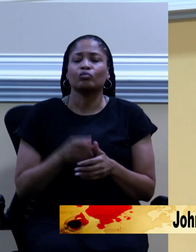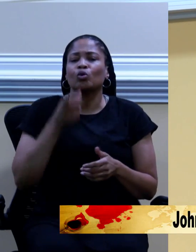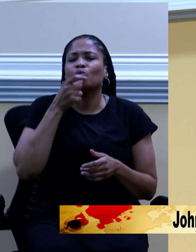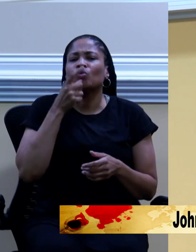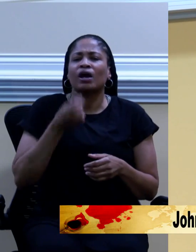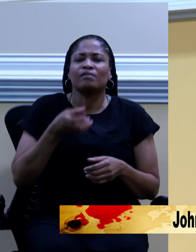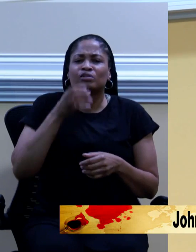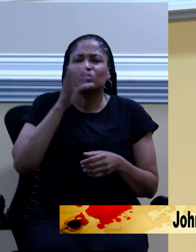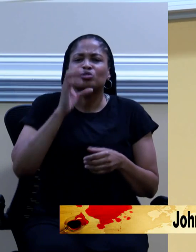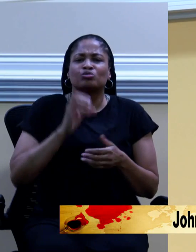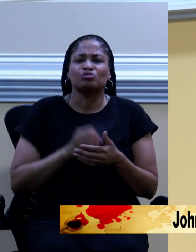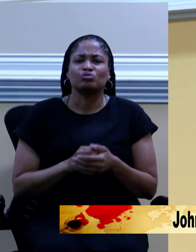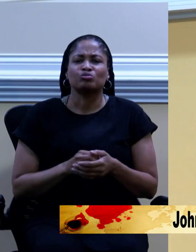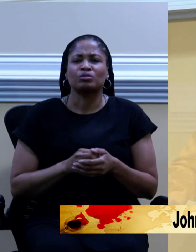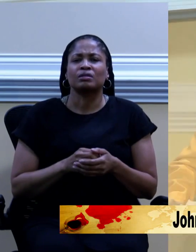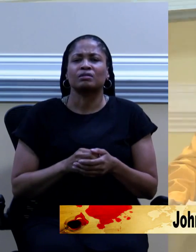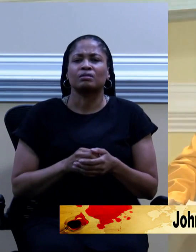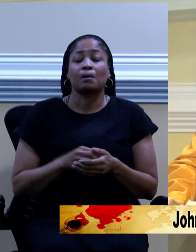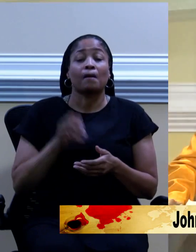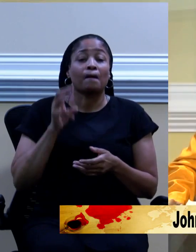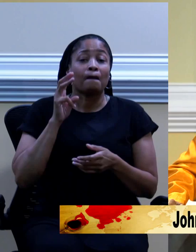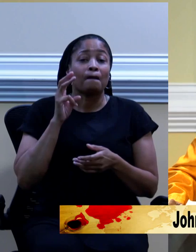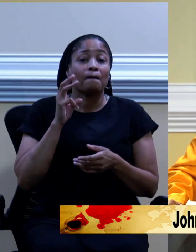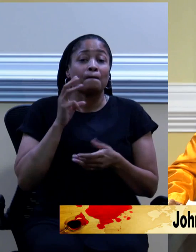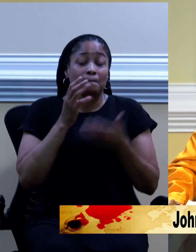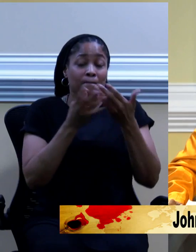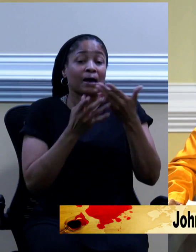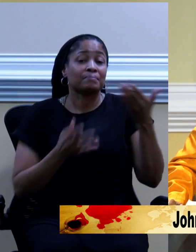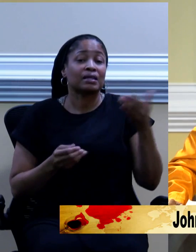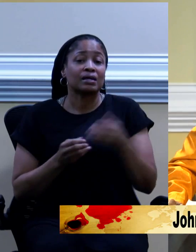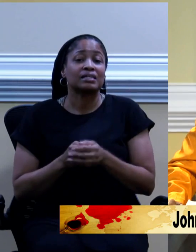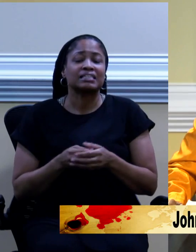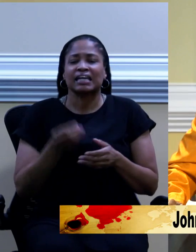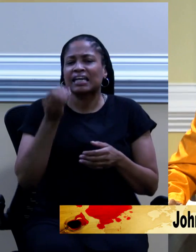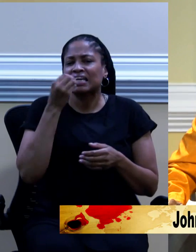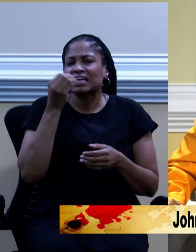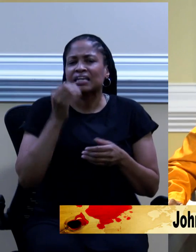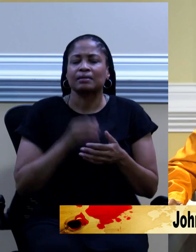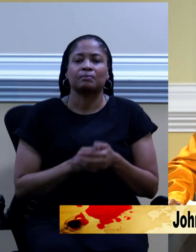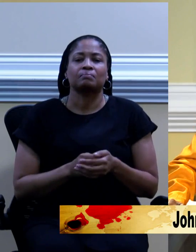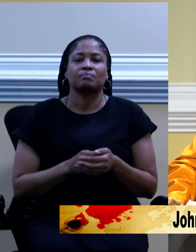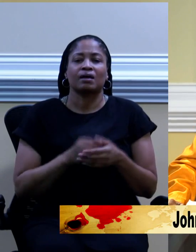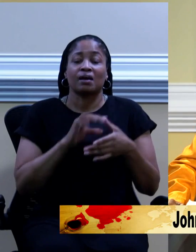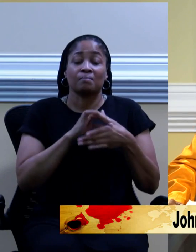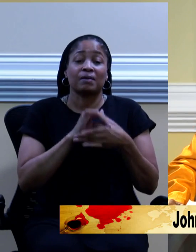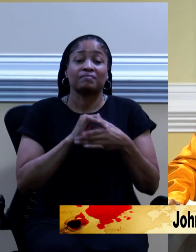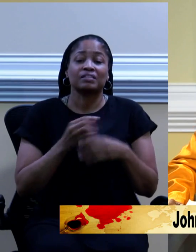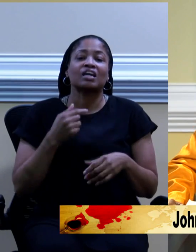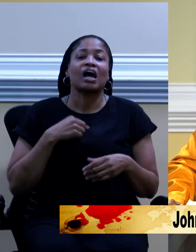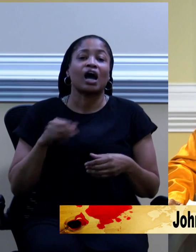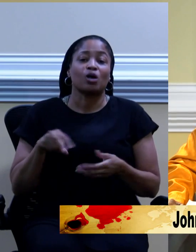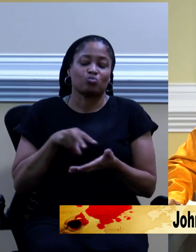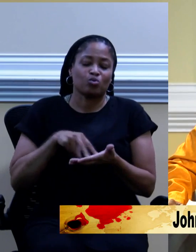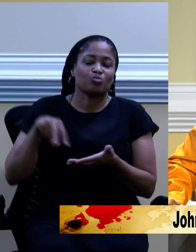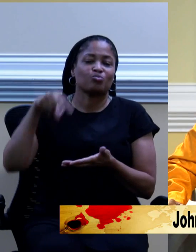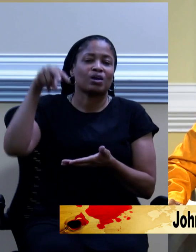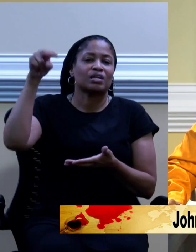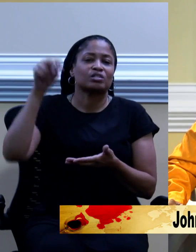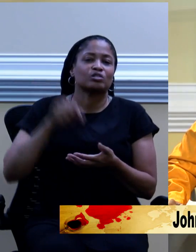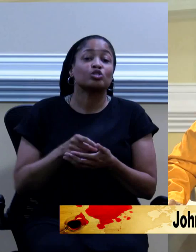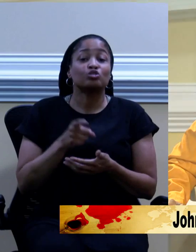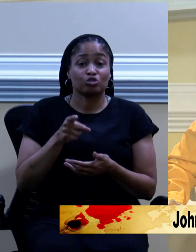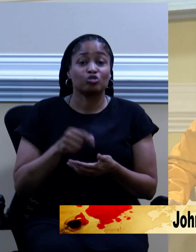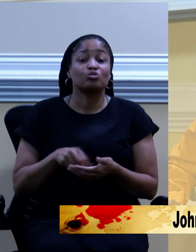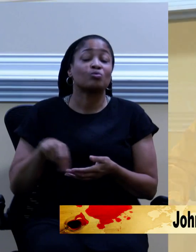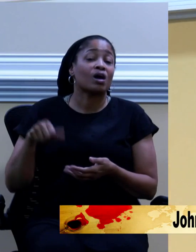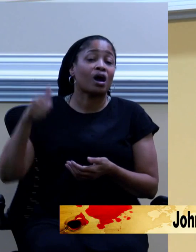at the last day. He tell you going to get eternal life, and he even told you when he going to raise you up to get it. Go ahead and read.